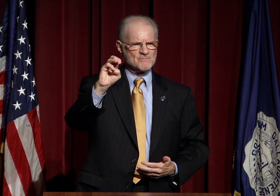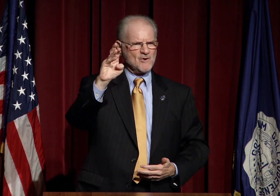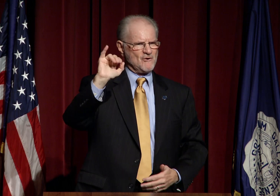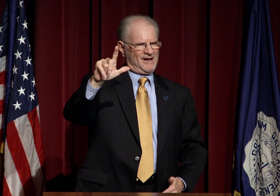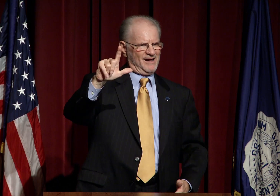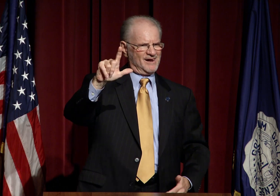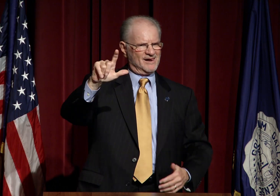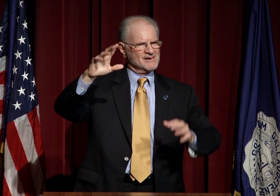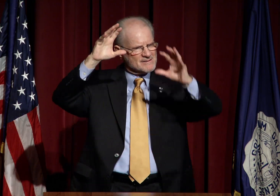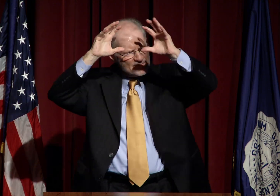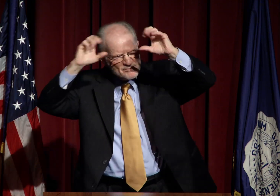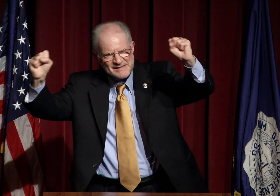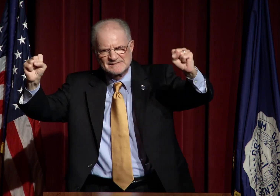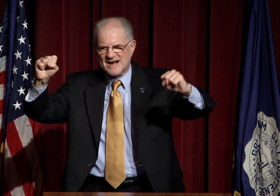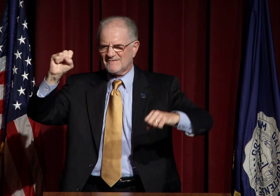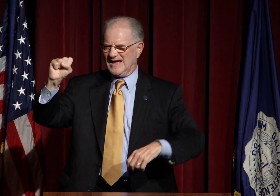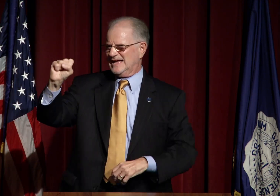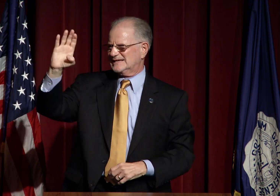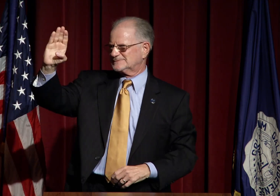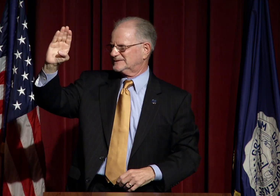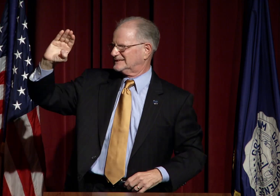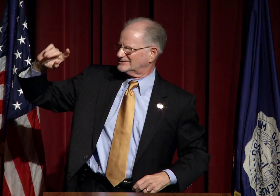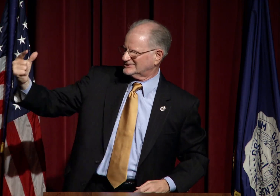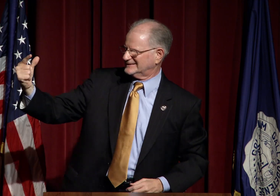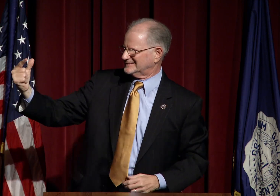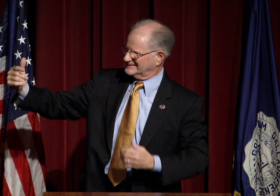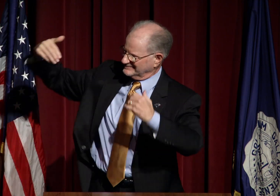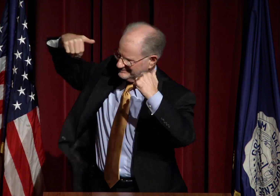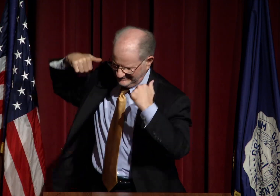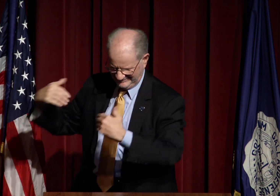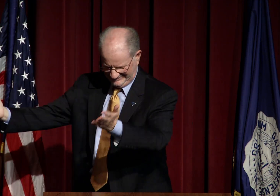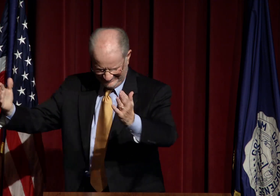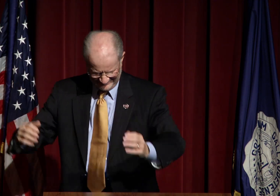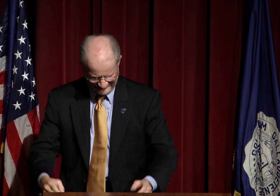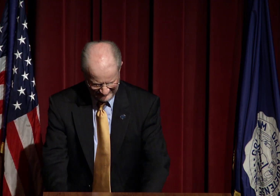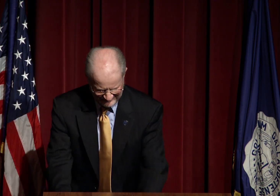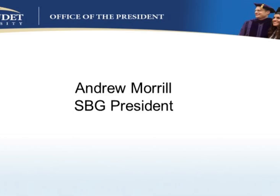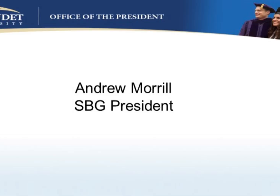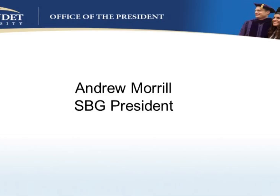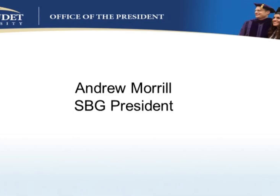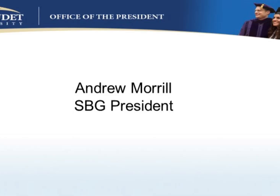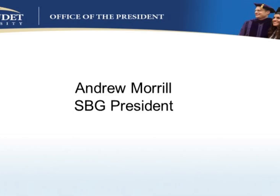welcome to Mr. Andrew Morrill, President of the Student Body Government.